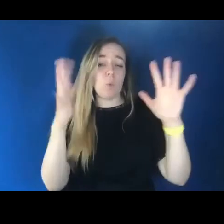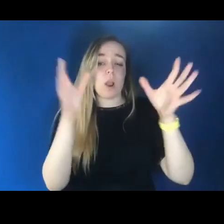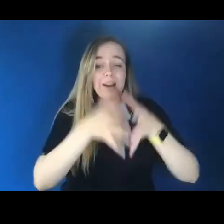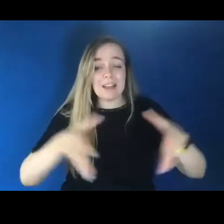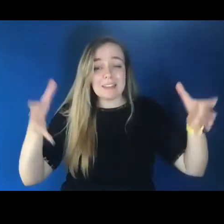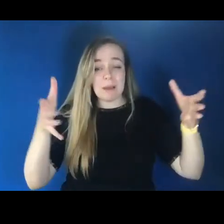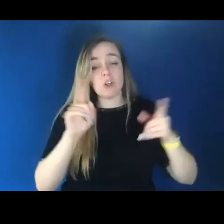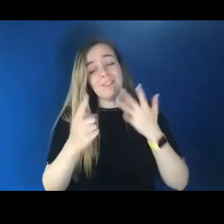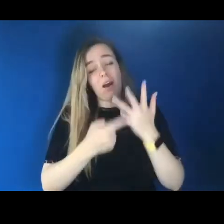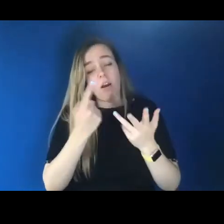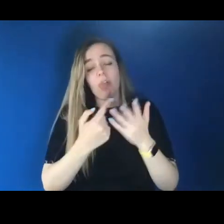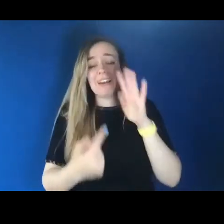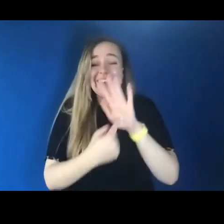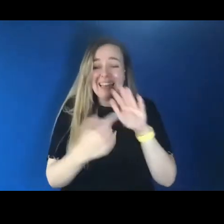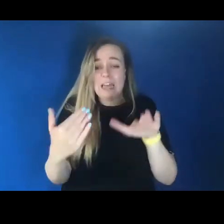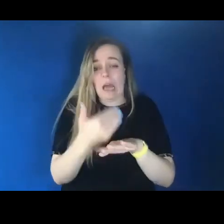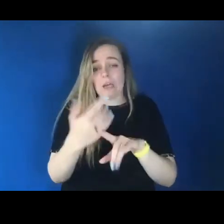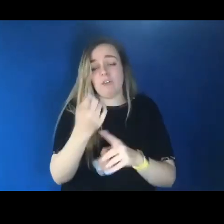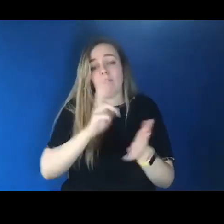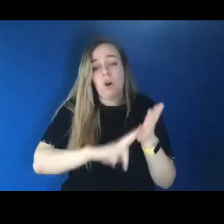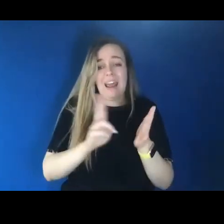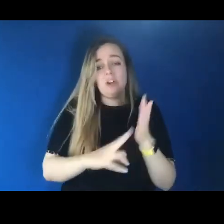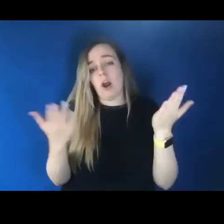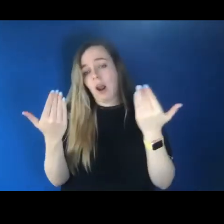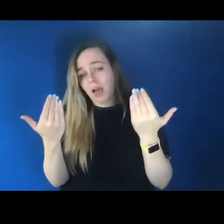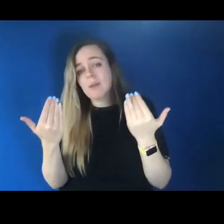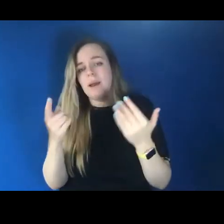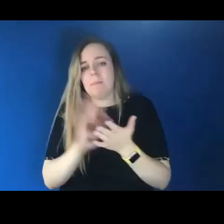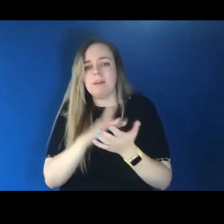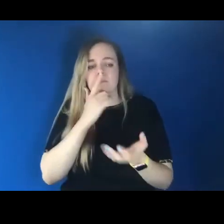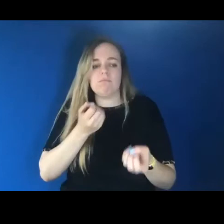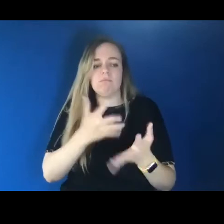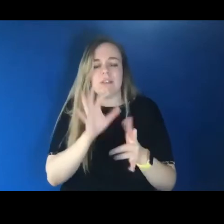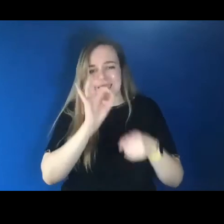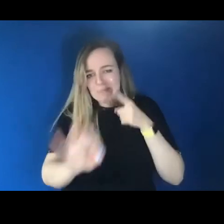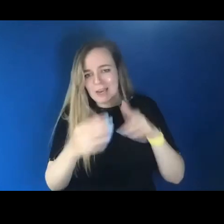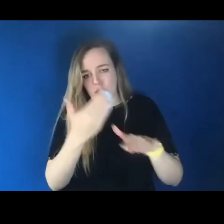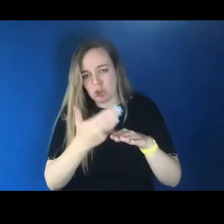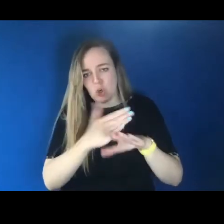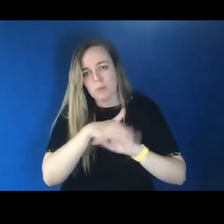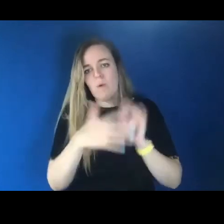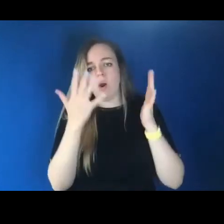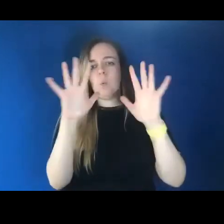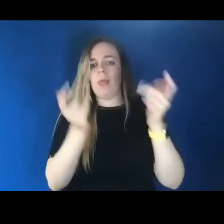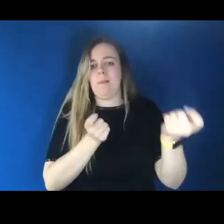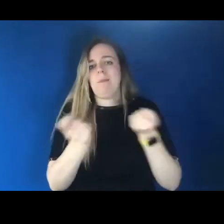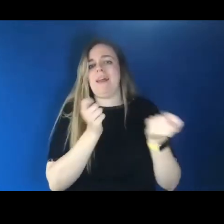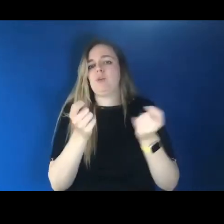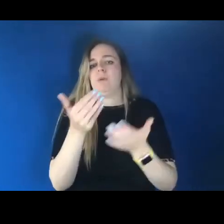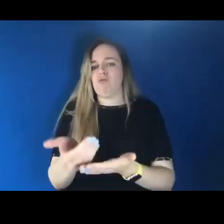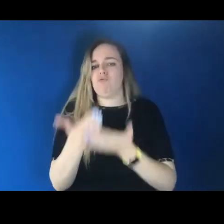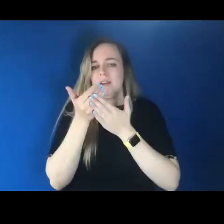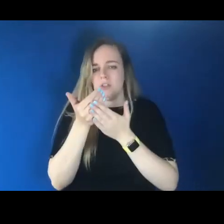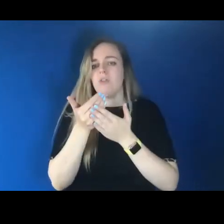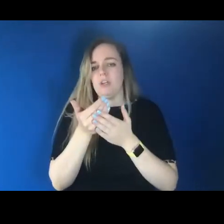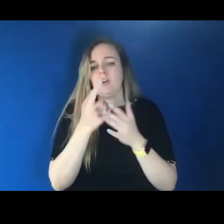that's another key action for nature and climate that would provide specialist jobs in woodland management, restoration and expansion.